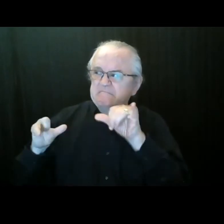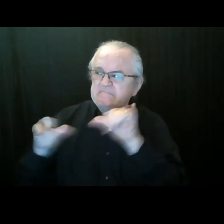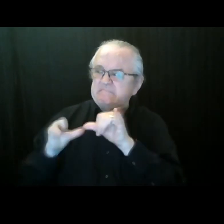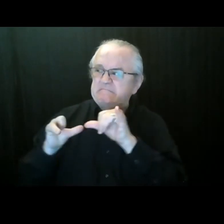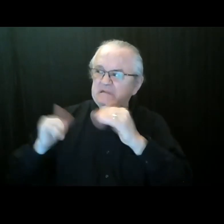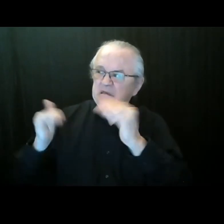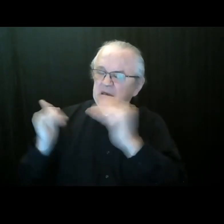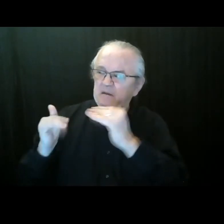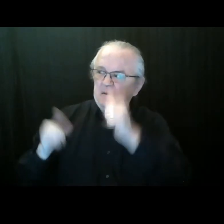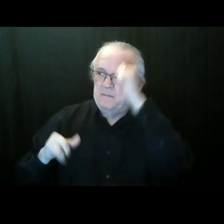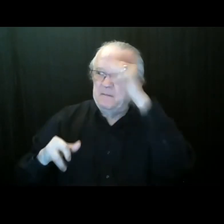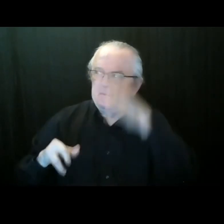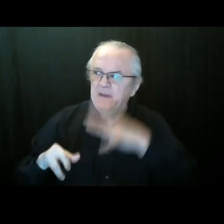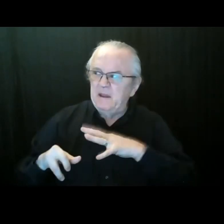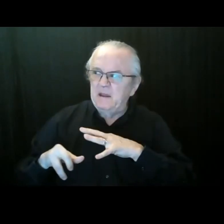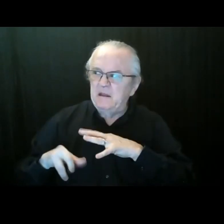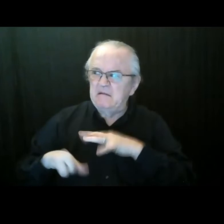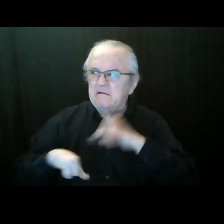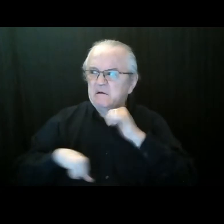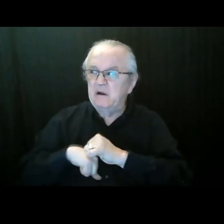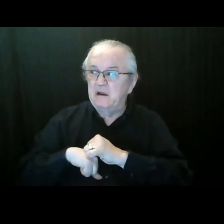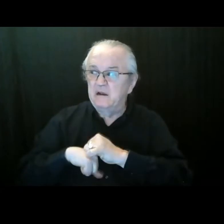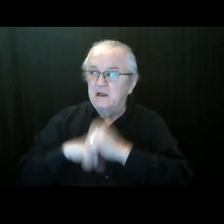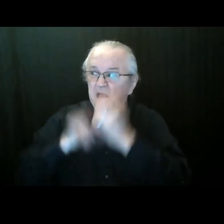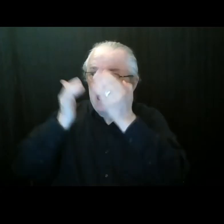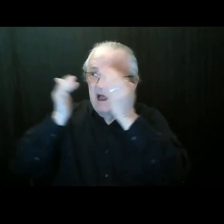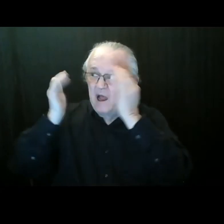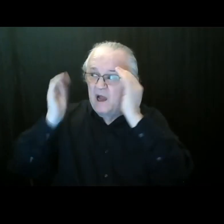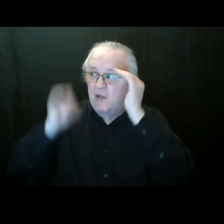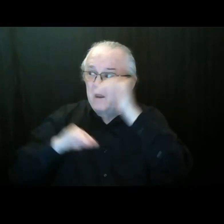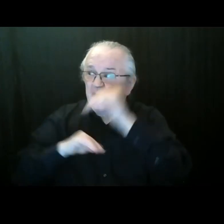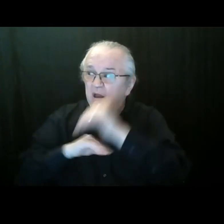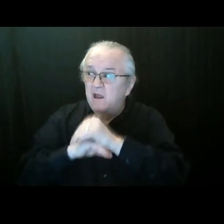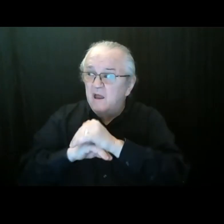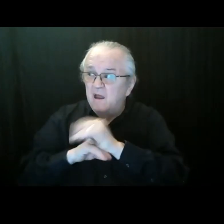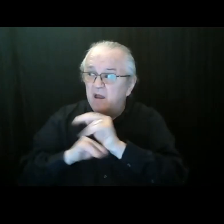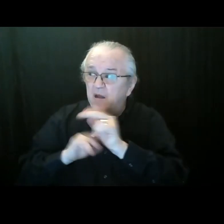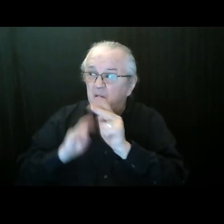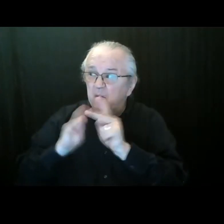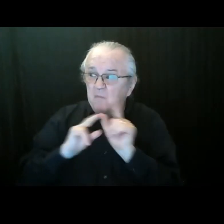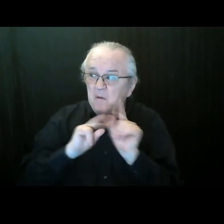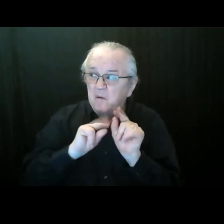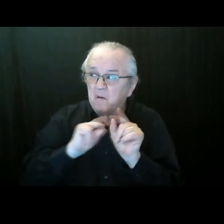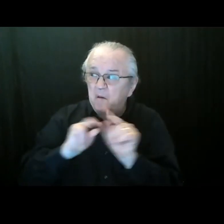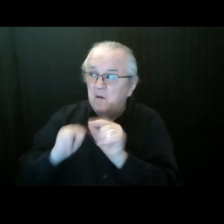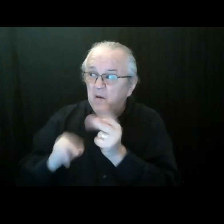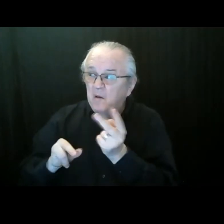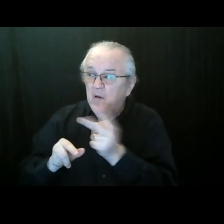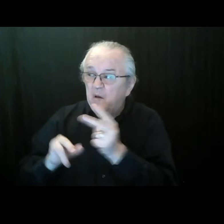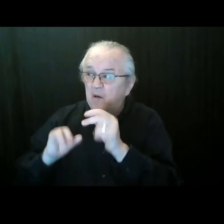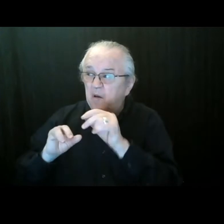said. On Halloween night, they do say that those figures sit up on